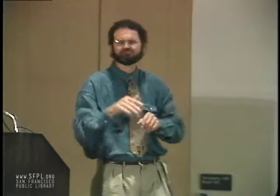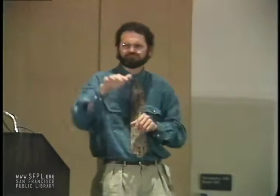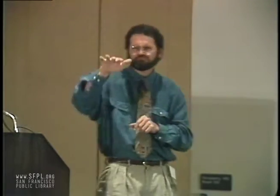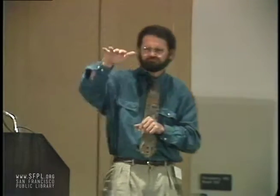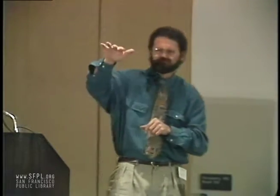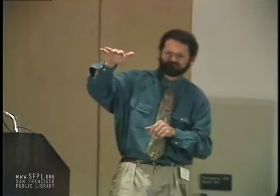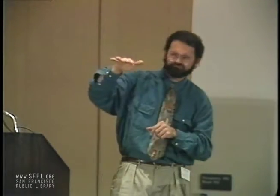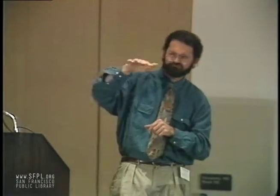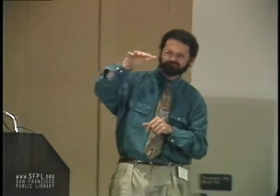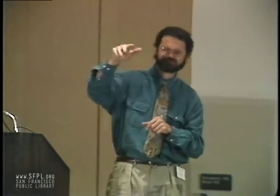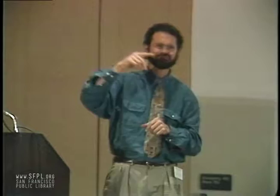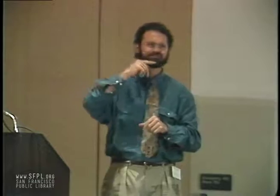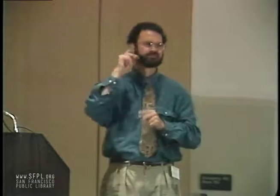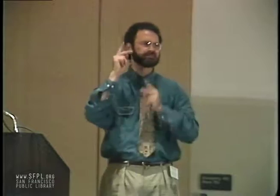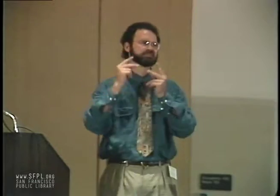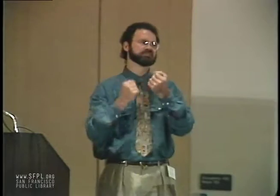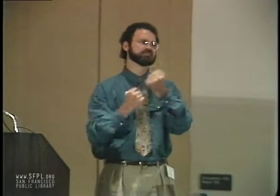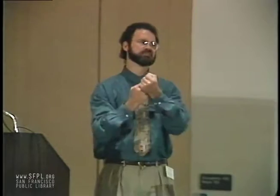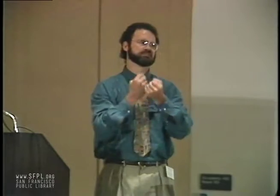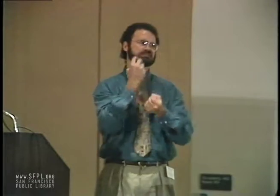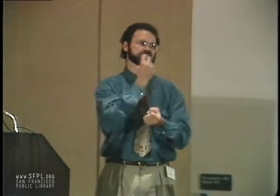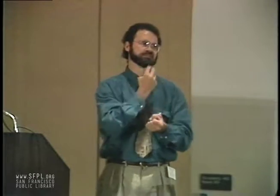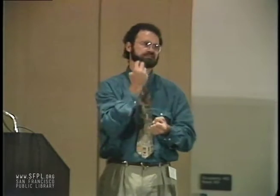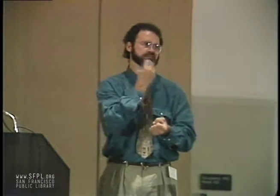that's strongly identified